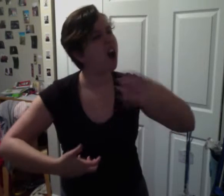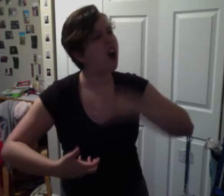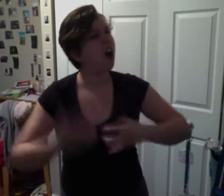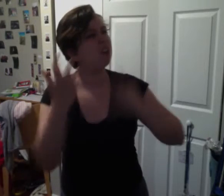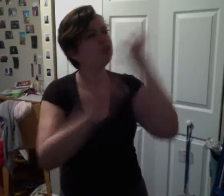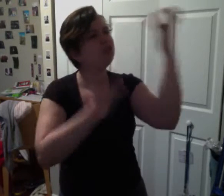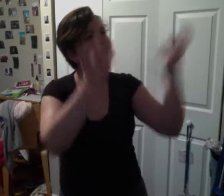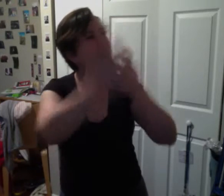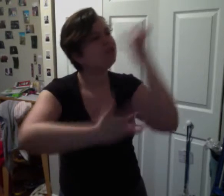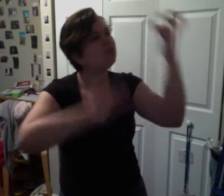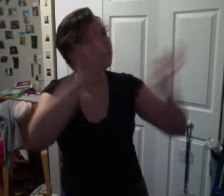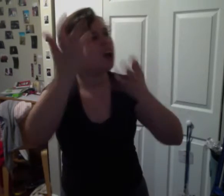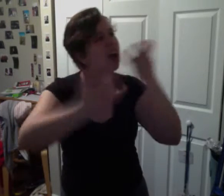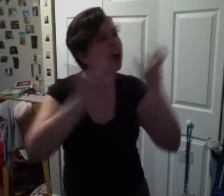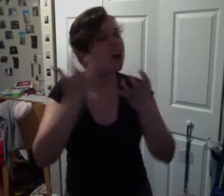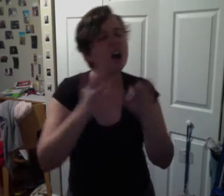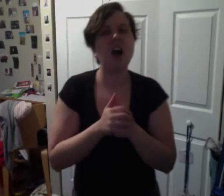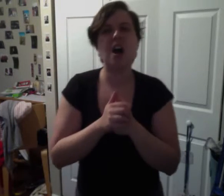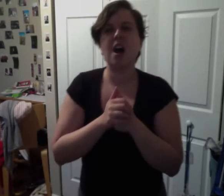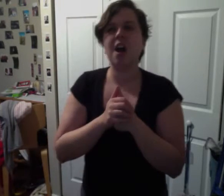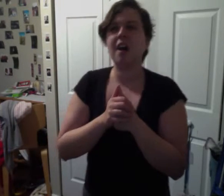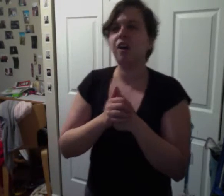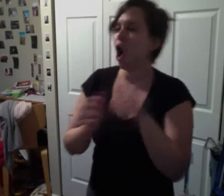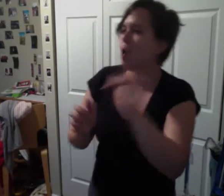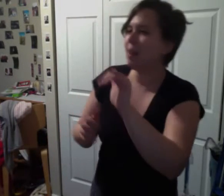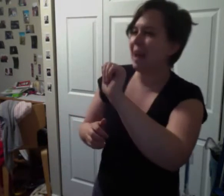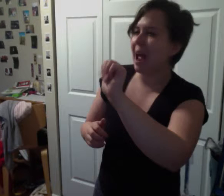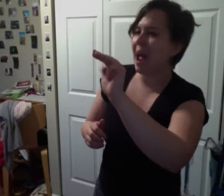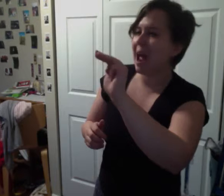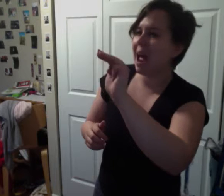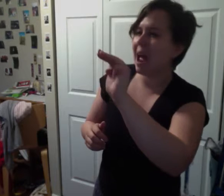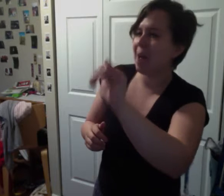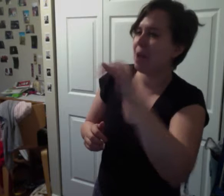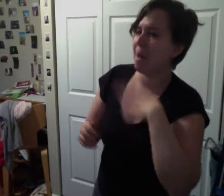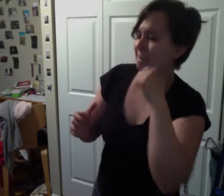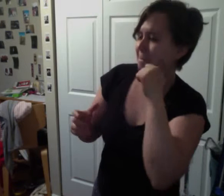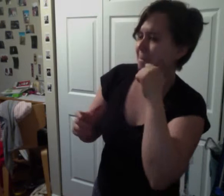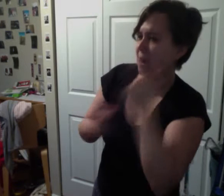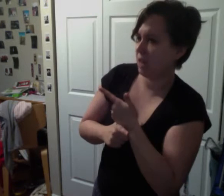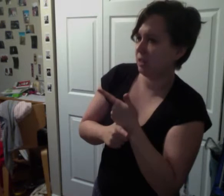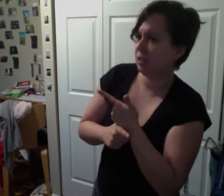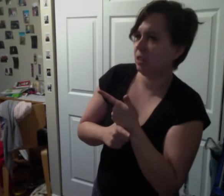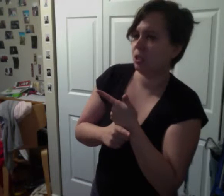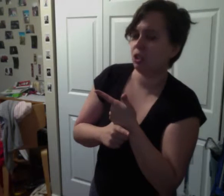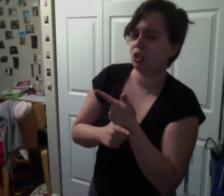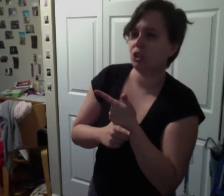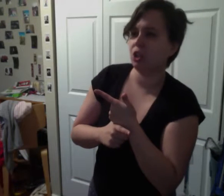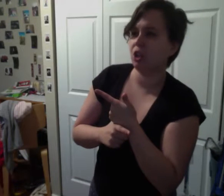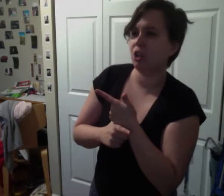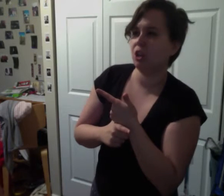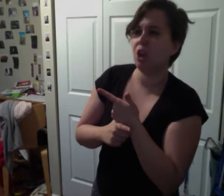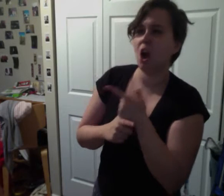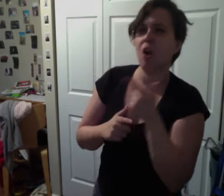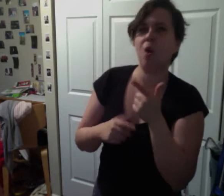little angel. Well, I can understand why you think that people like Amy more, and I'm not saying it's because of your Asperger's